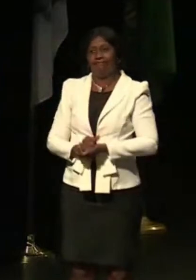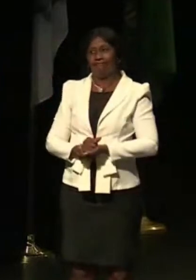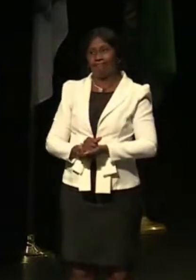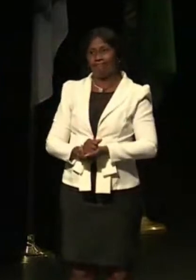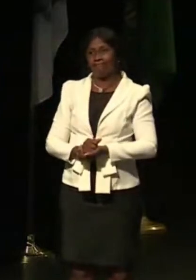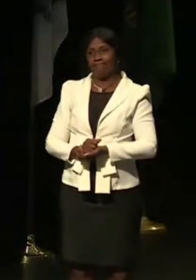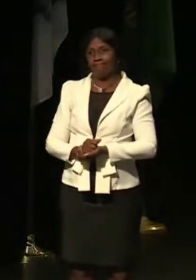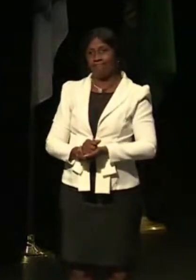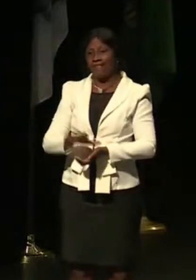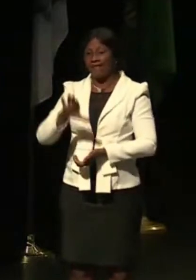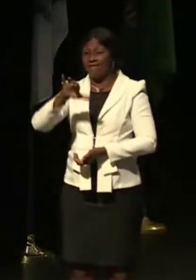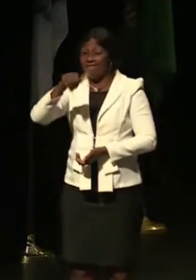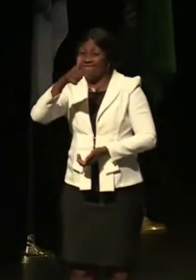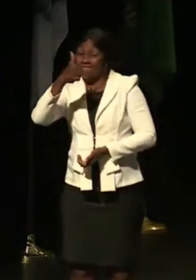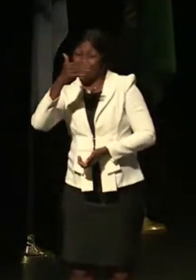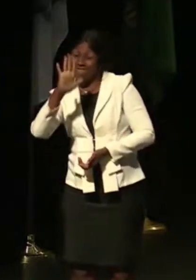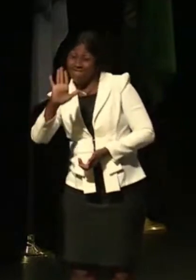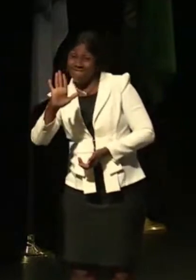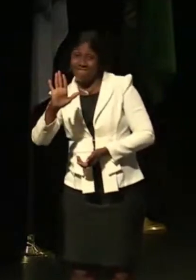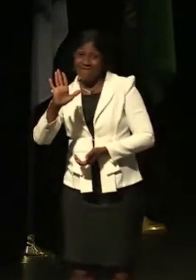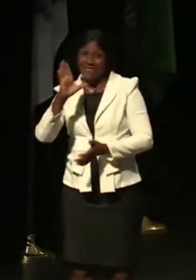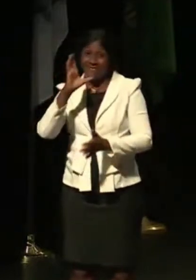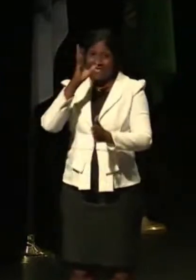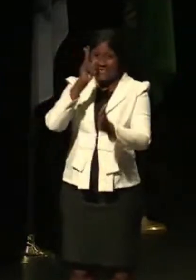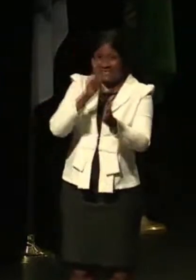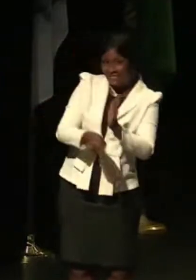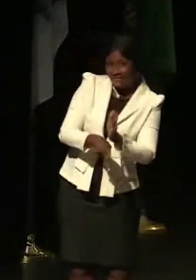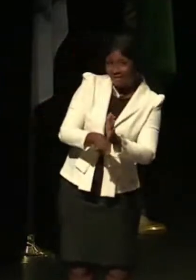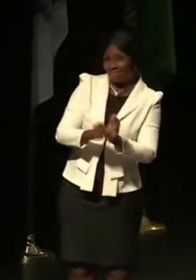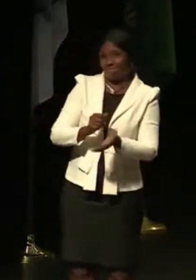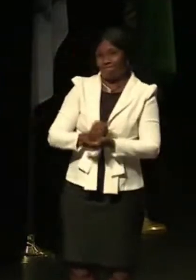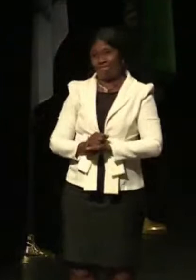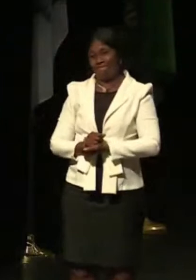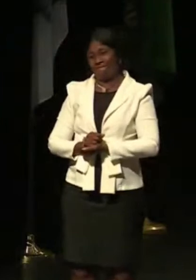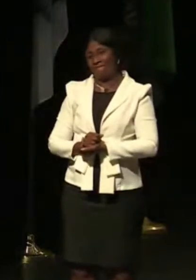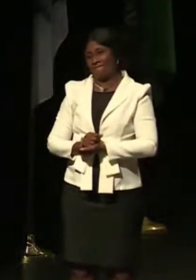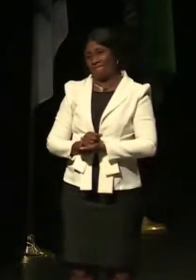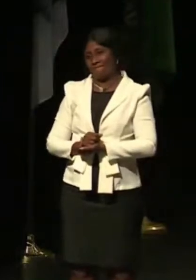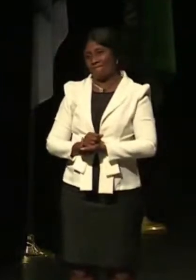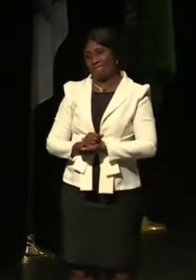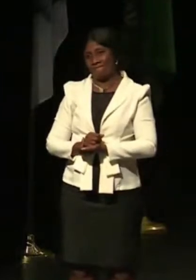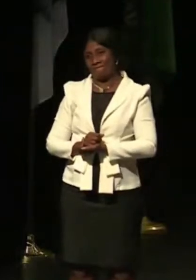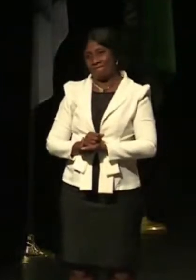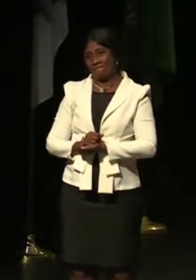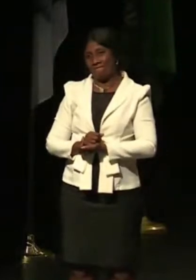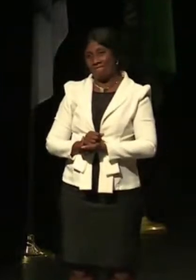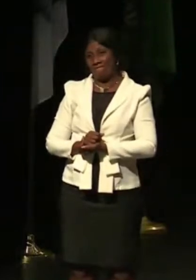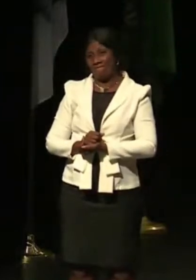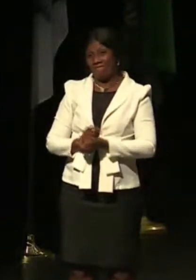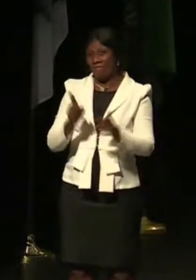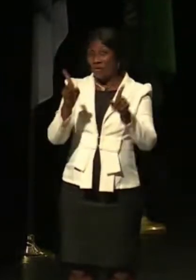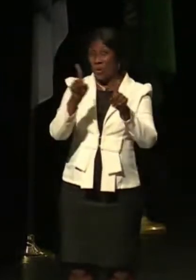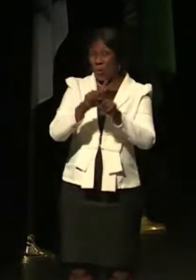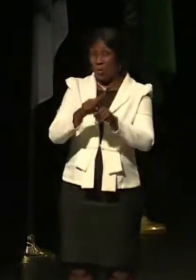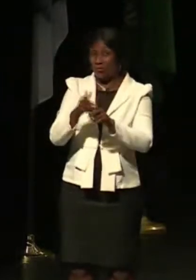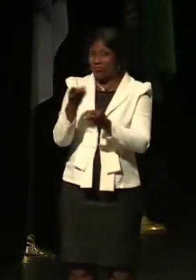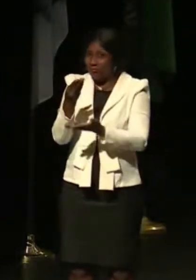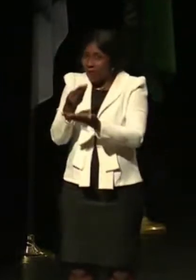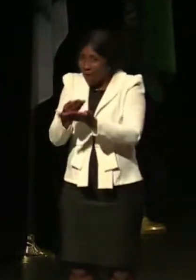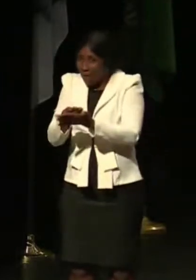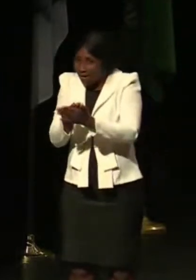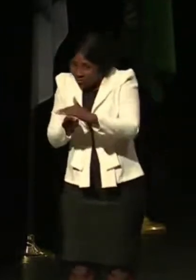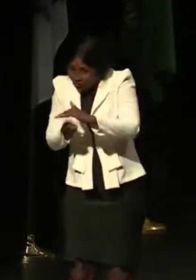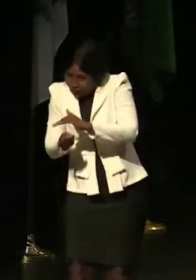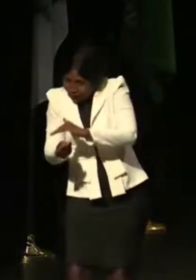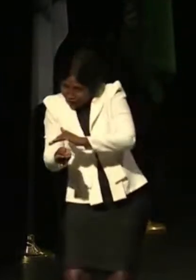We've had 15 murders in a 72-hour period recently. And when it comes to corruption, we're number